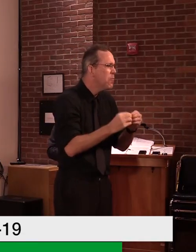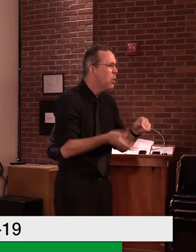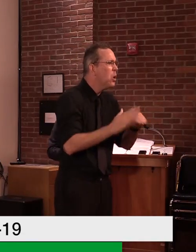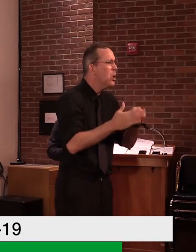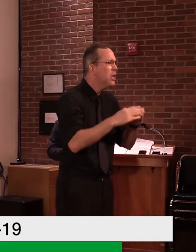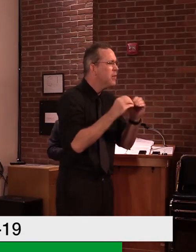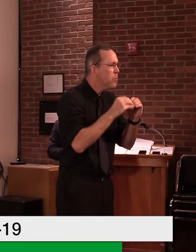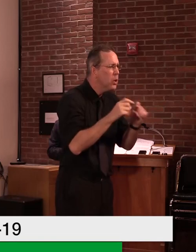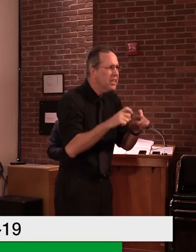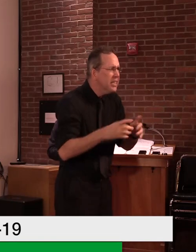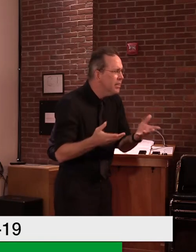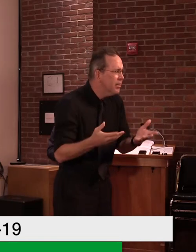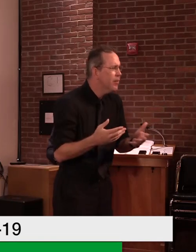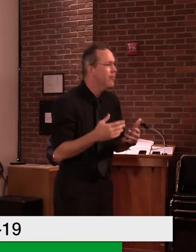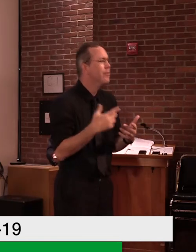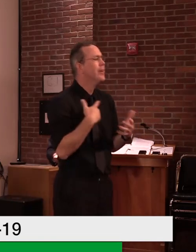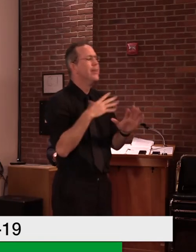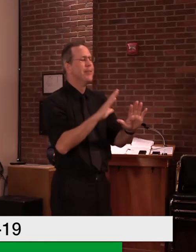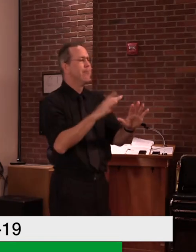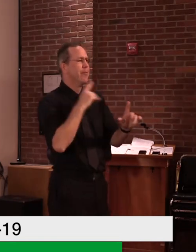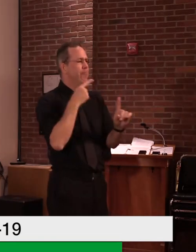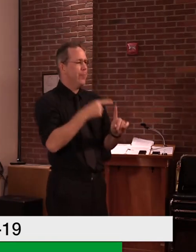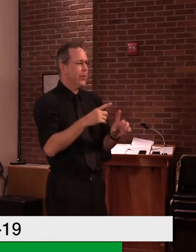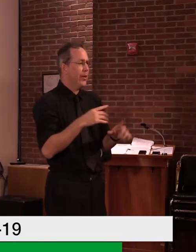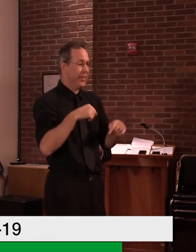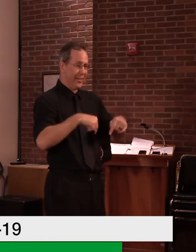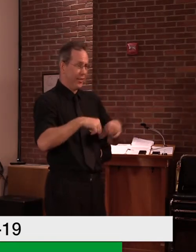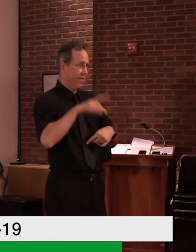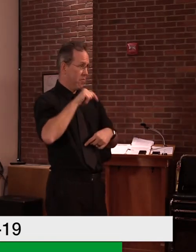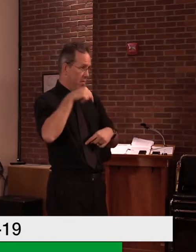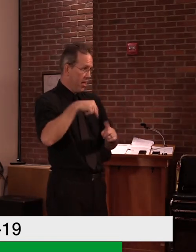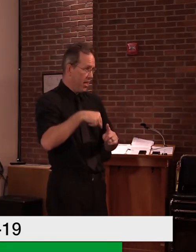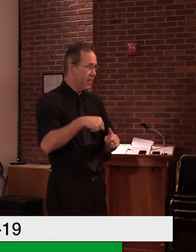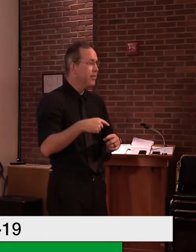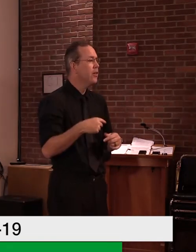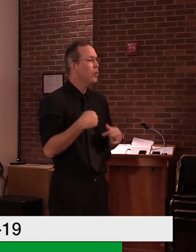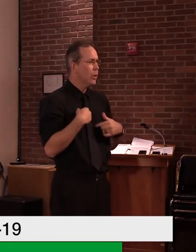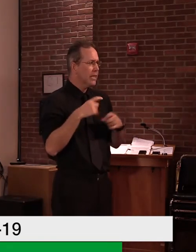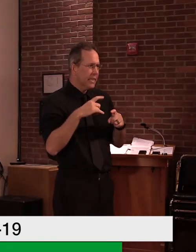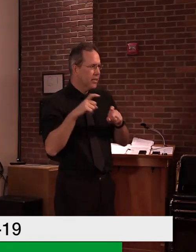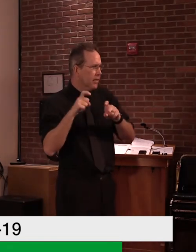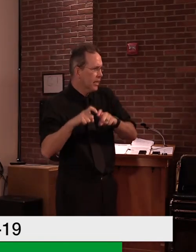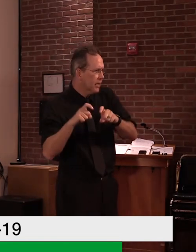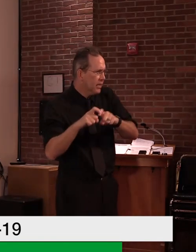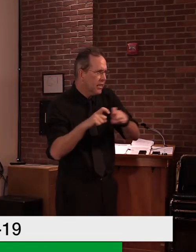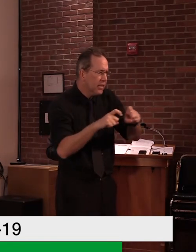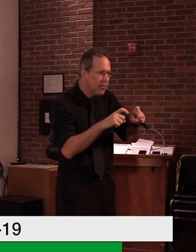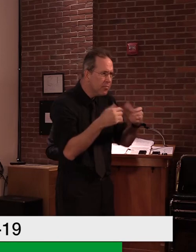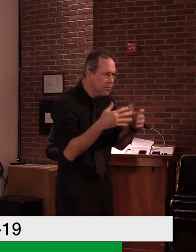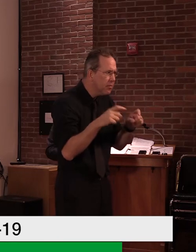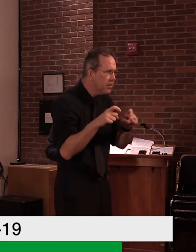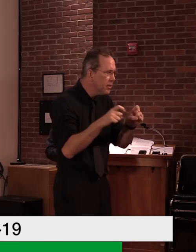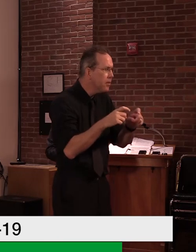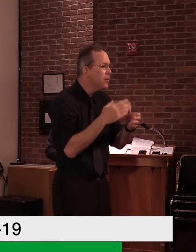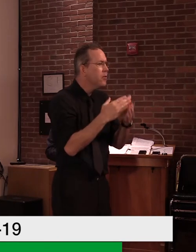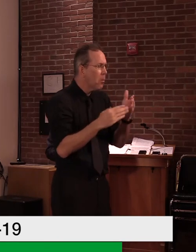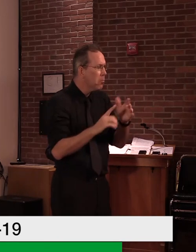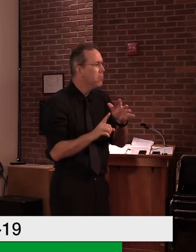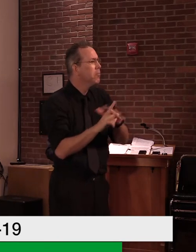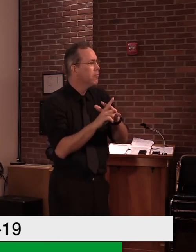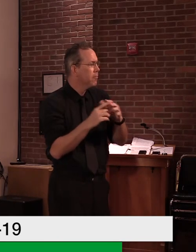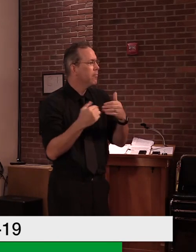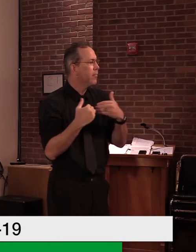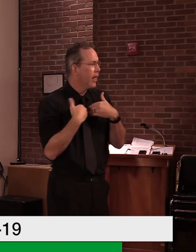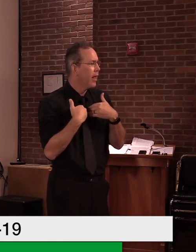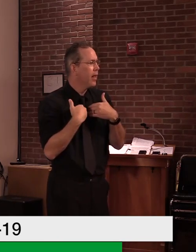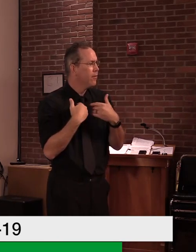comfortable that we're testing a combination of people who really feel the need to be tested because